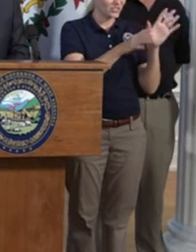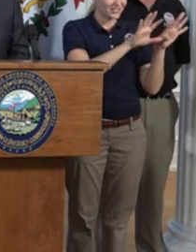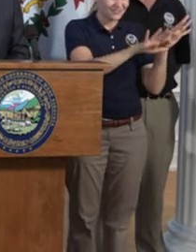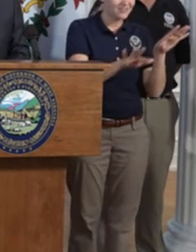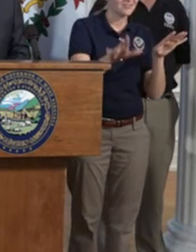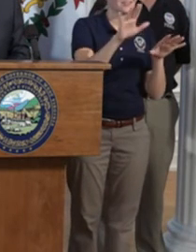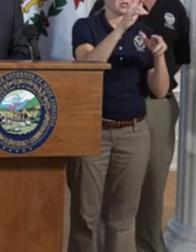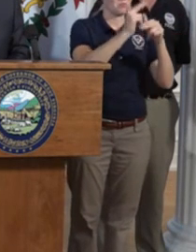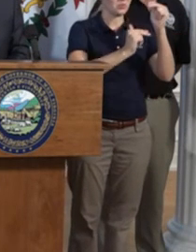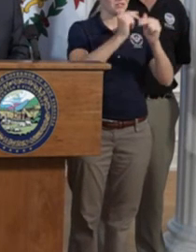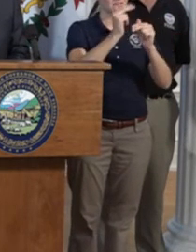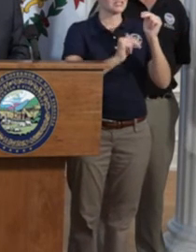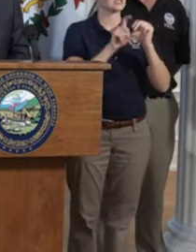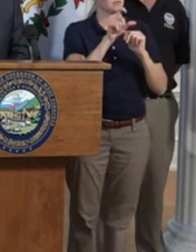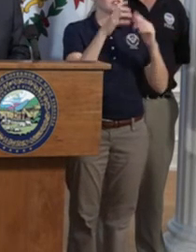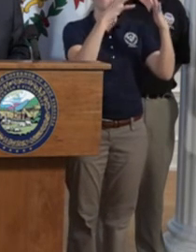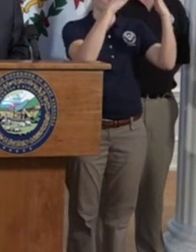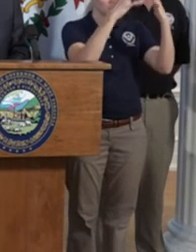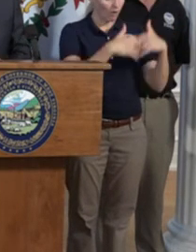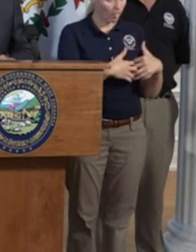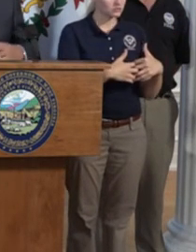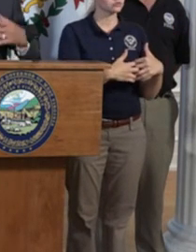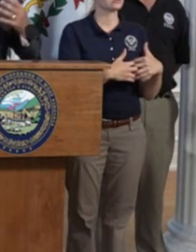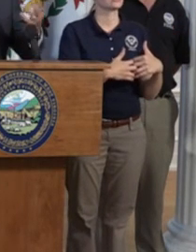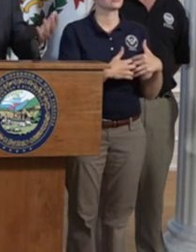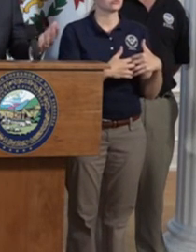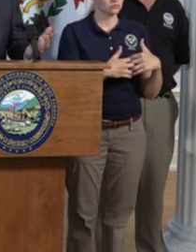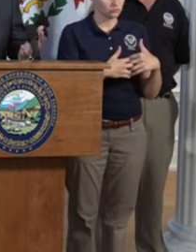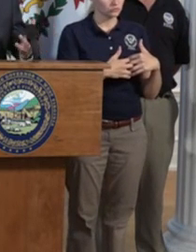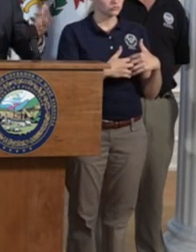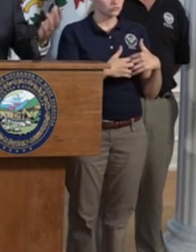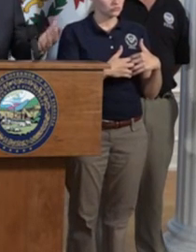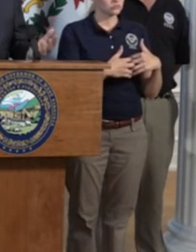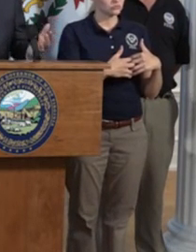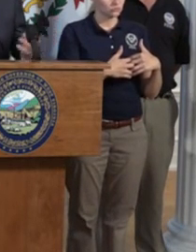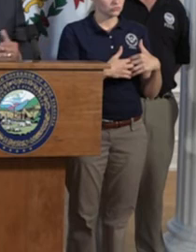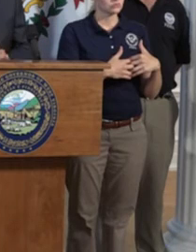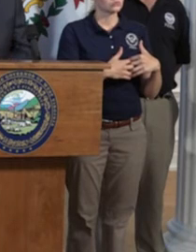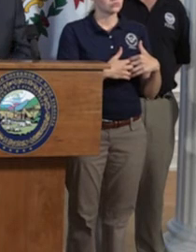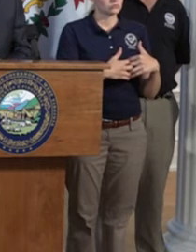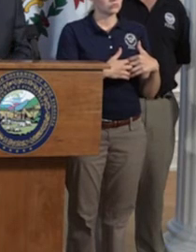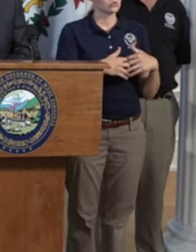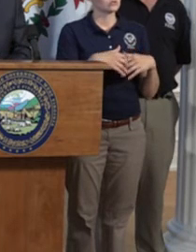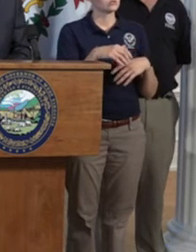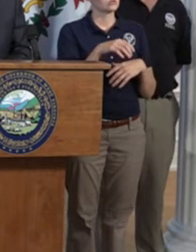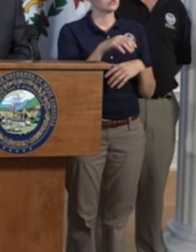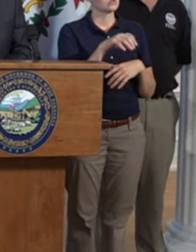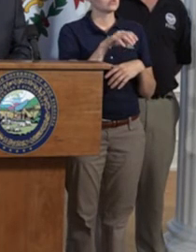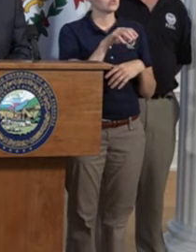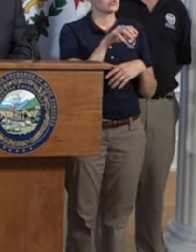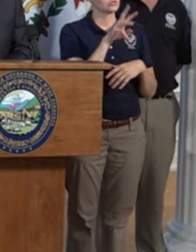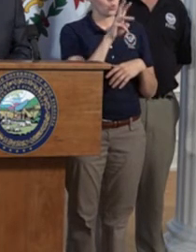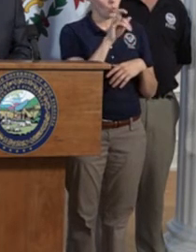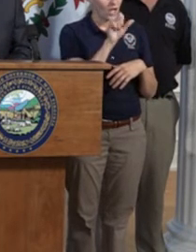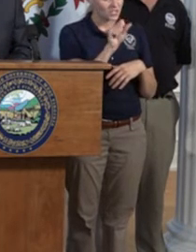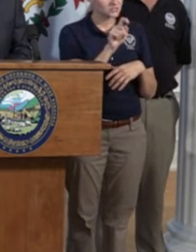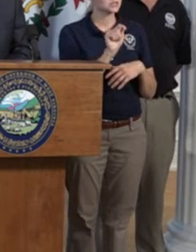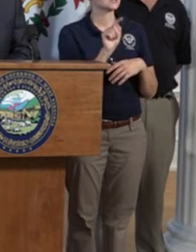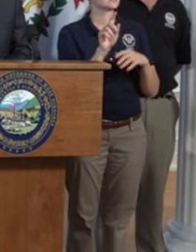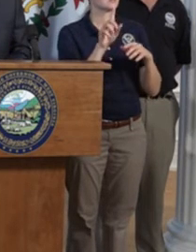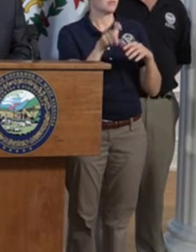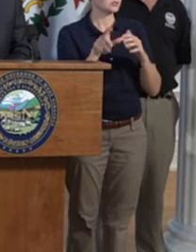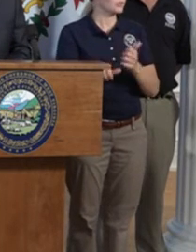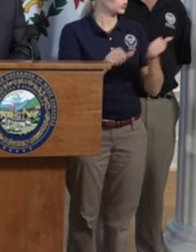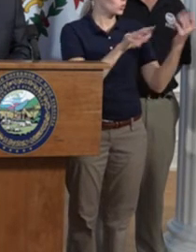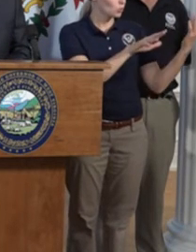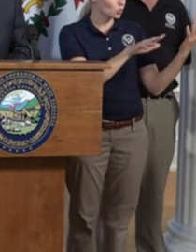going to have to be demolished and the waste hauled away, disposed of, you know, it